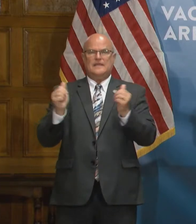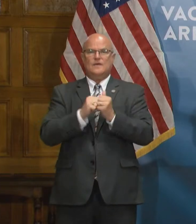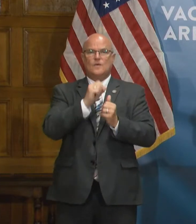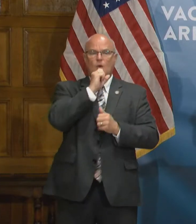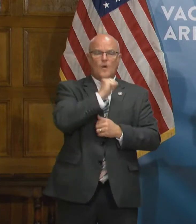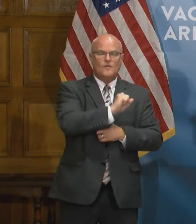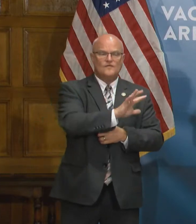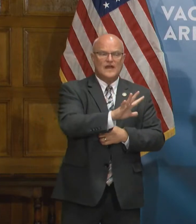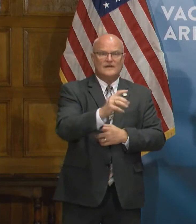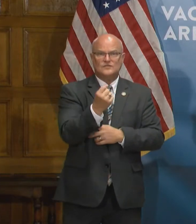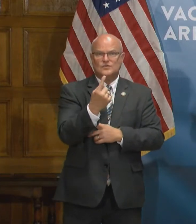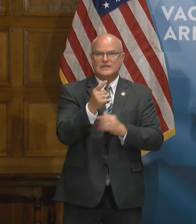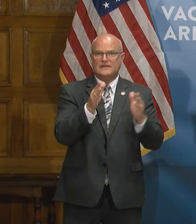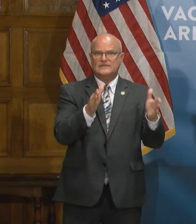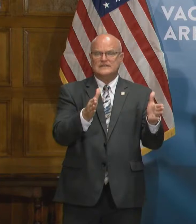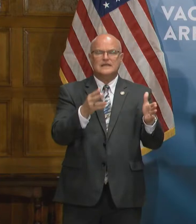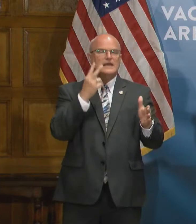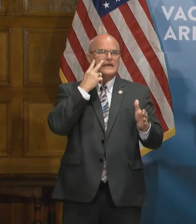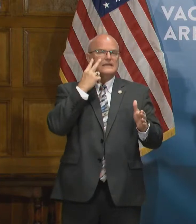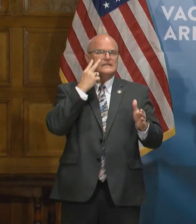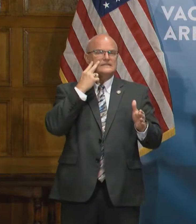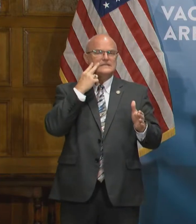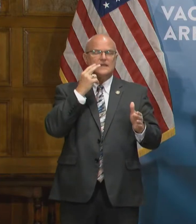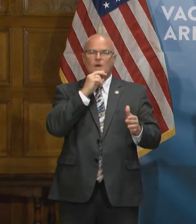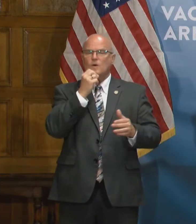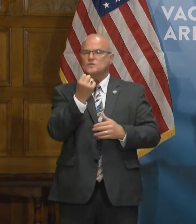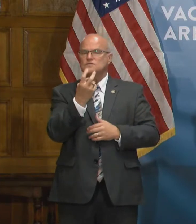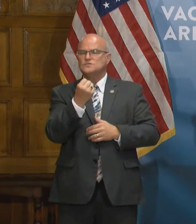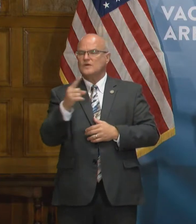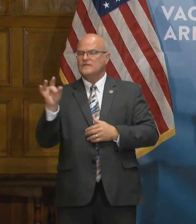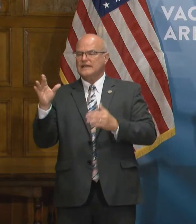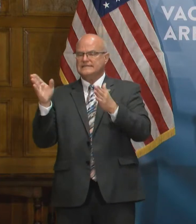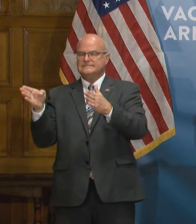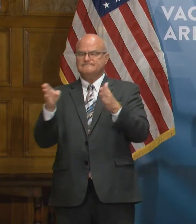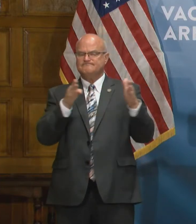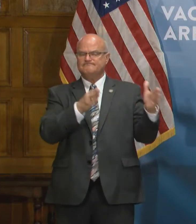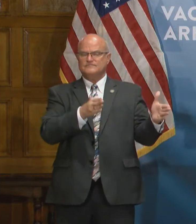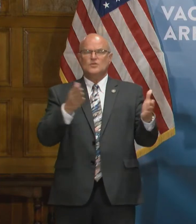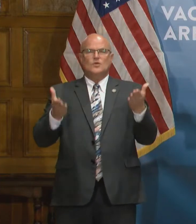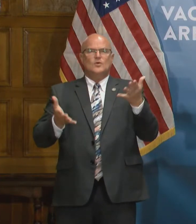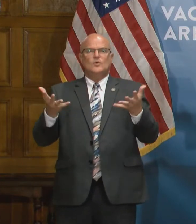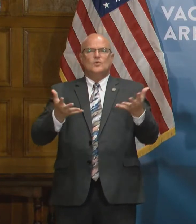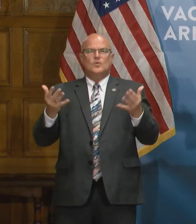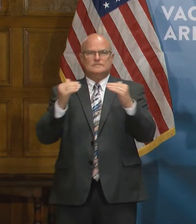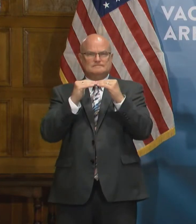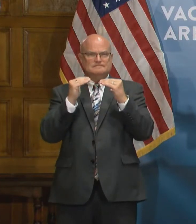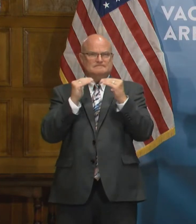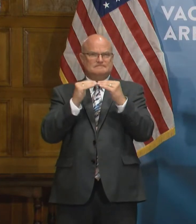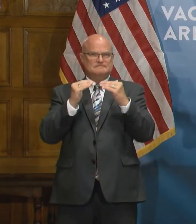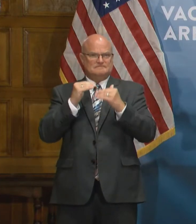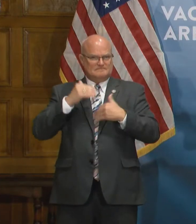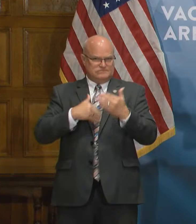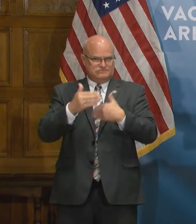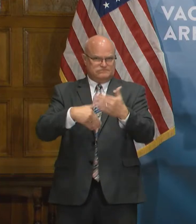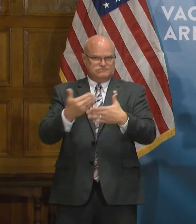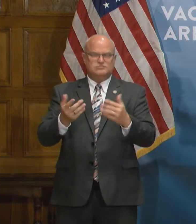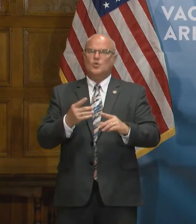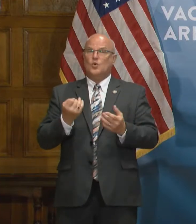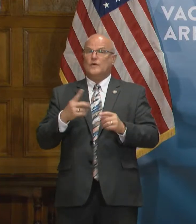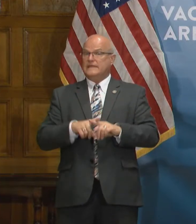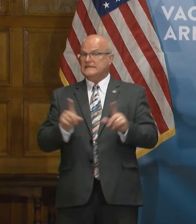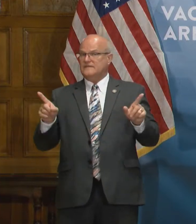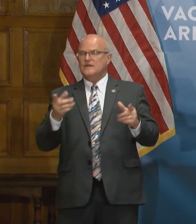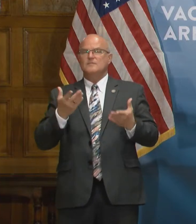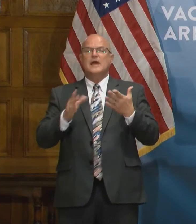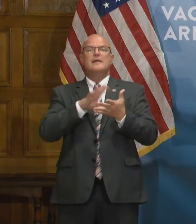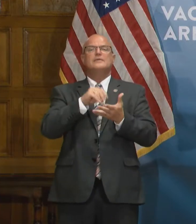5 to 11 and to see whether there's equivalency or what the differences are, and